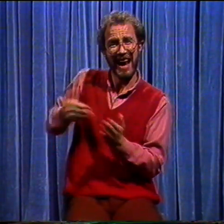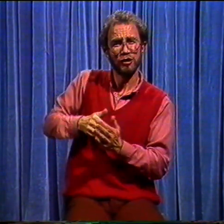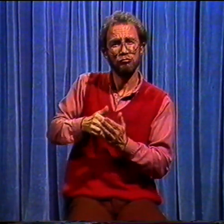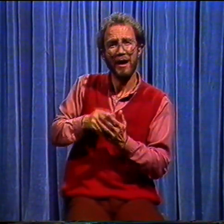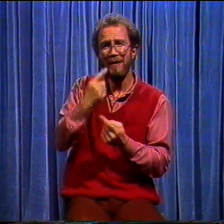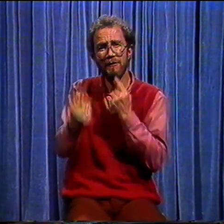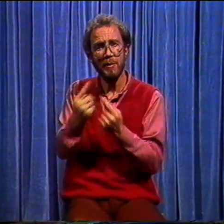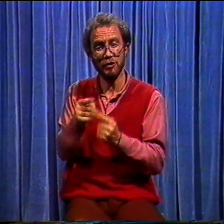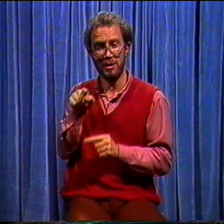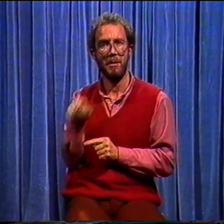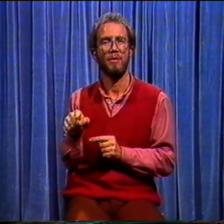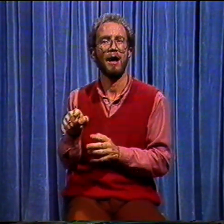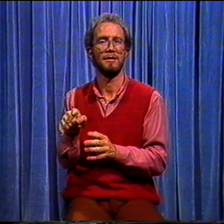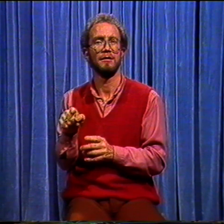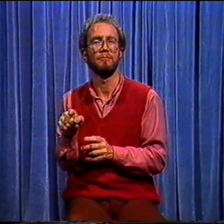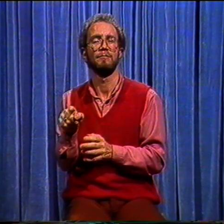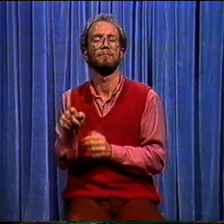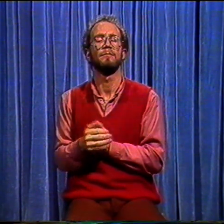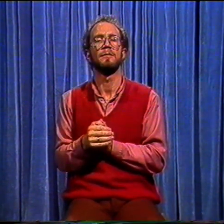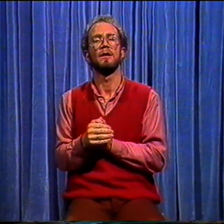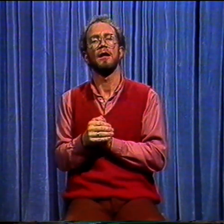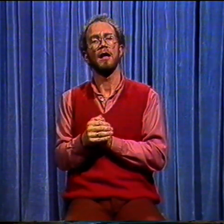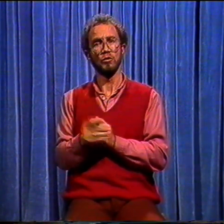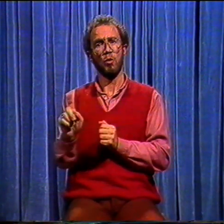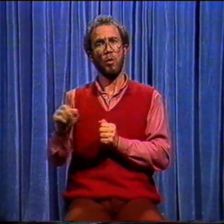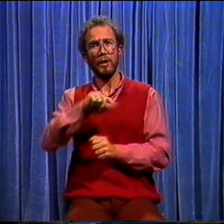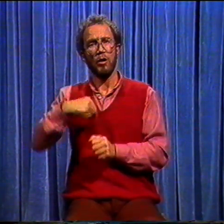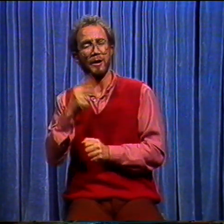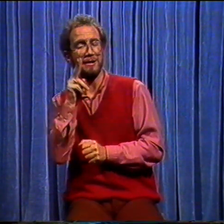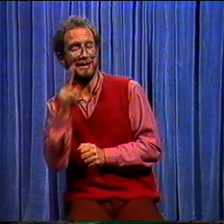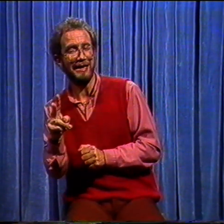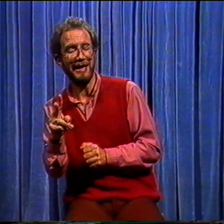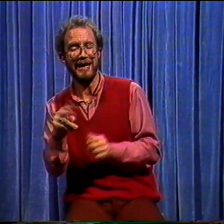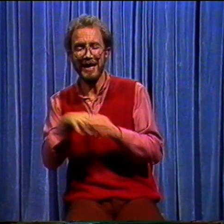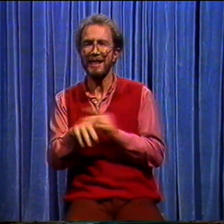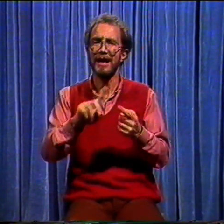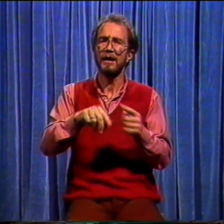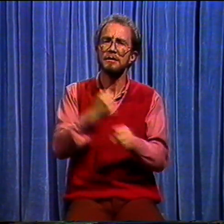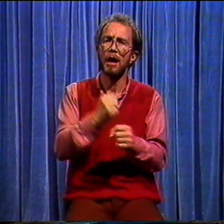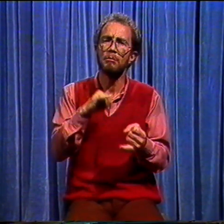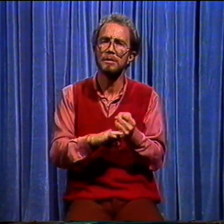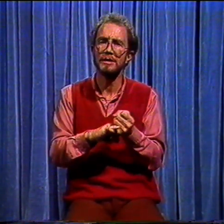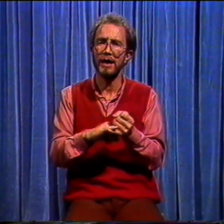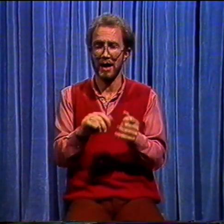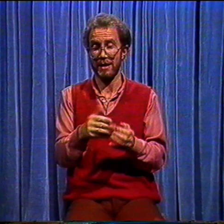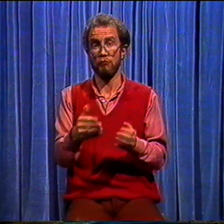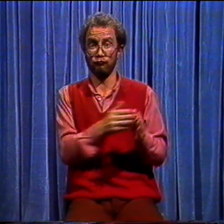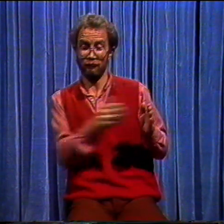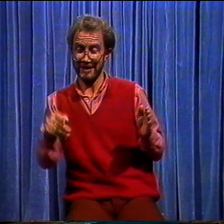itself. It gives us extra information about that sign. And what we're going to see in the examples in the rest of